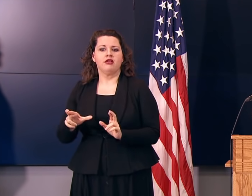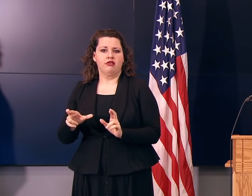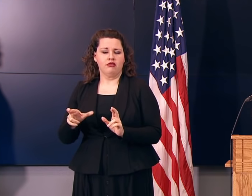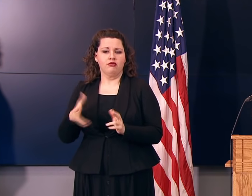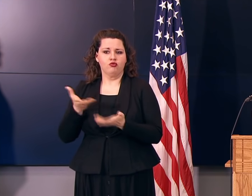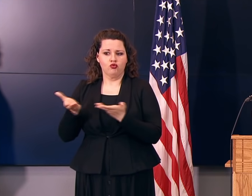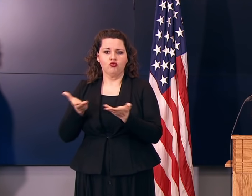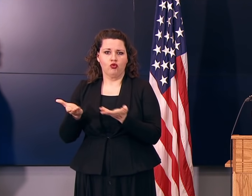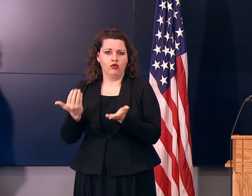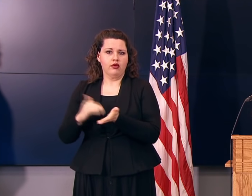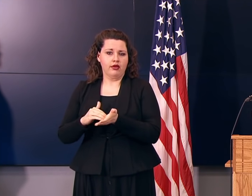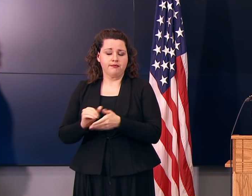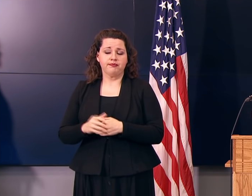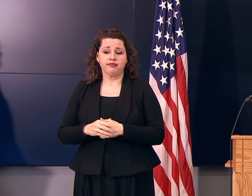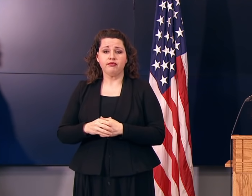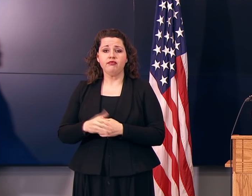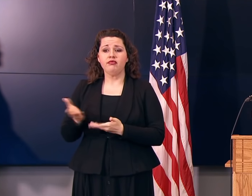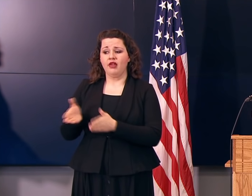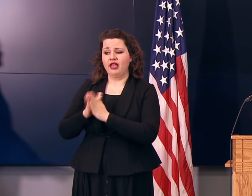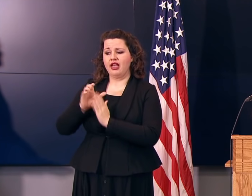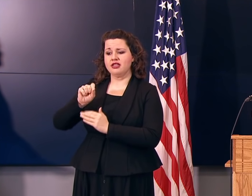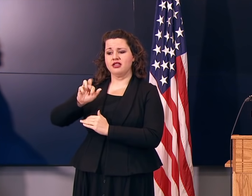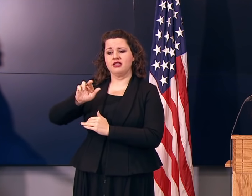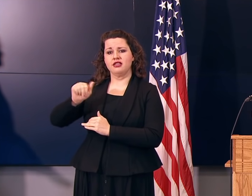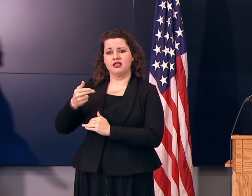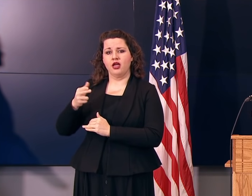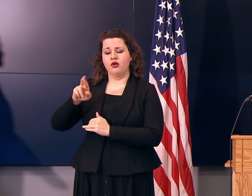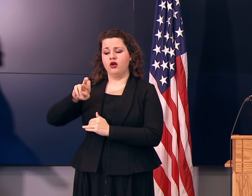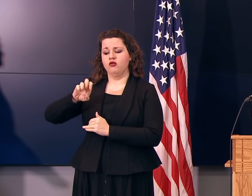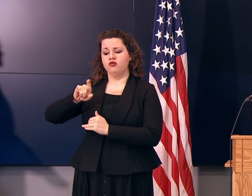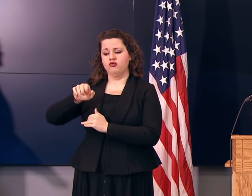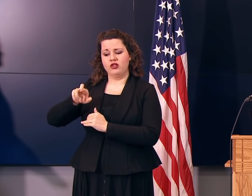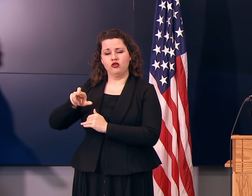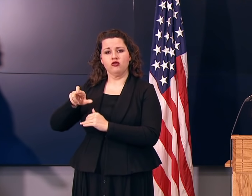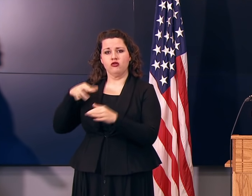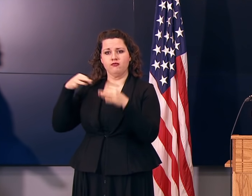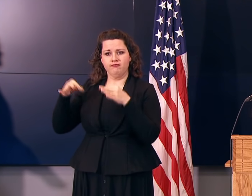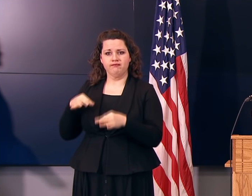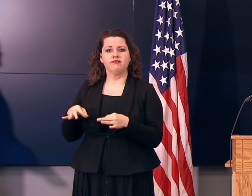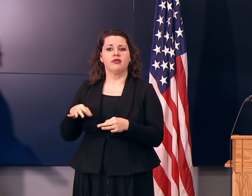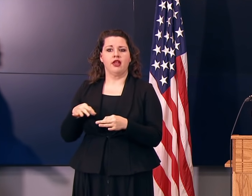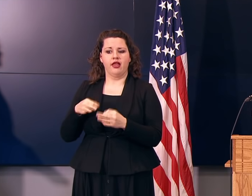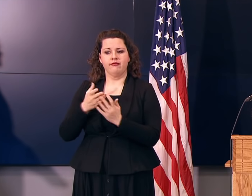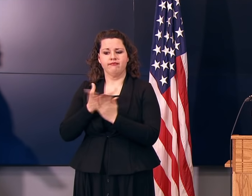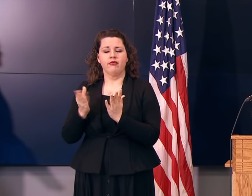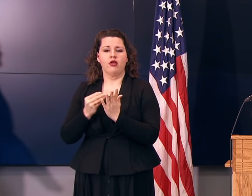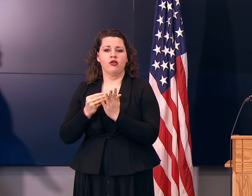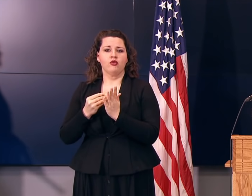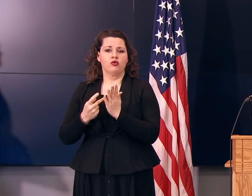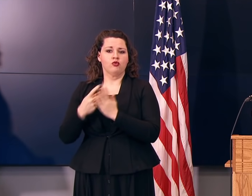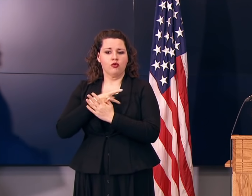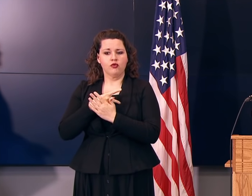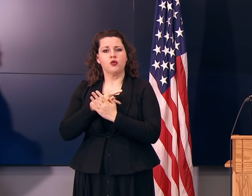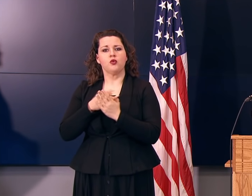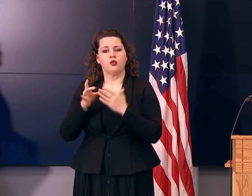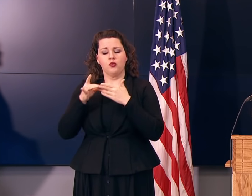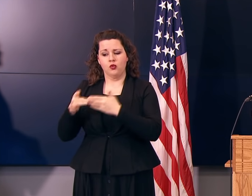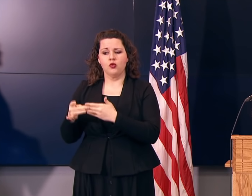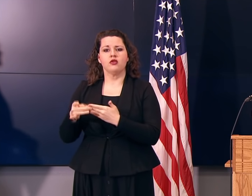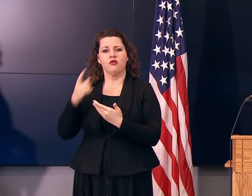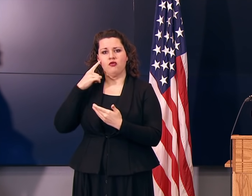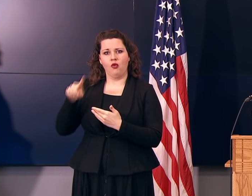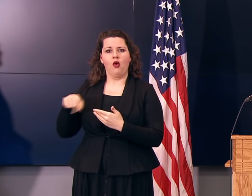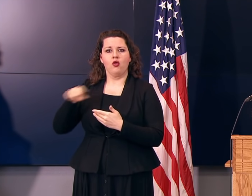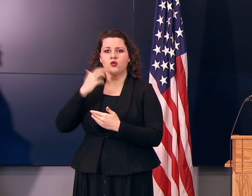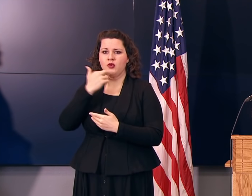soon. I've asked Sarah Reister to provide an overview of the guidance being provided to restaurant owners and employees so that Iowans can return